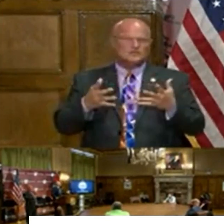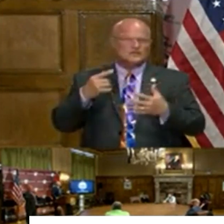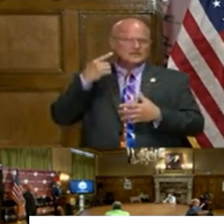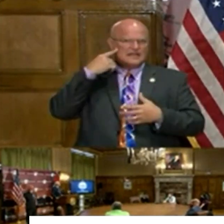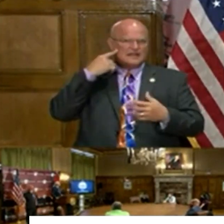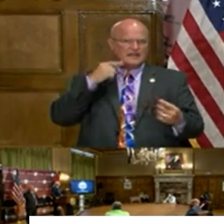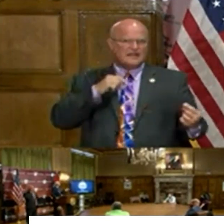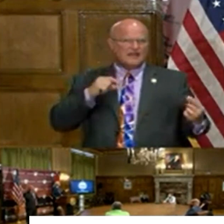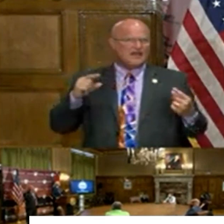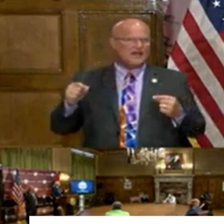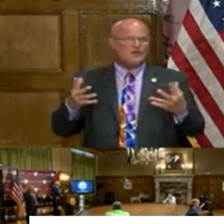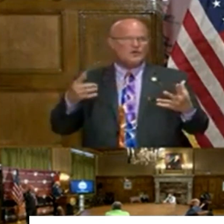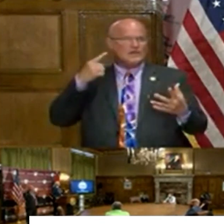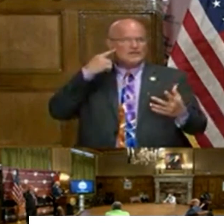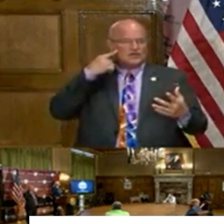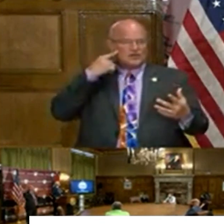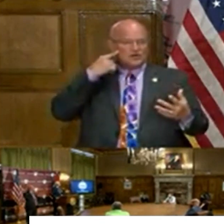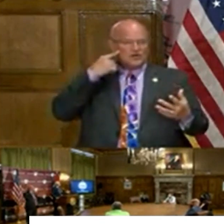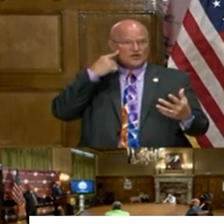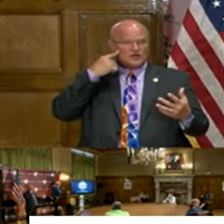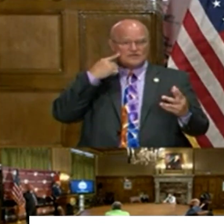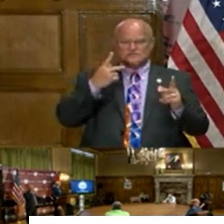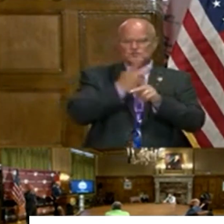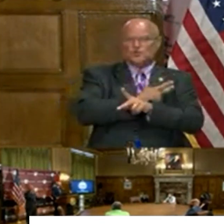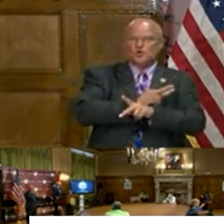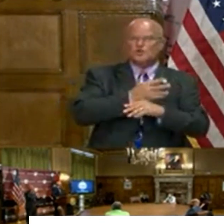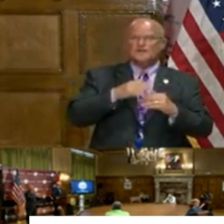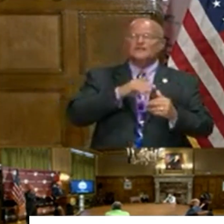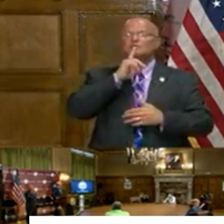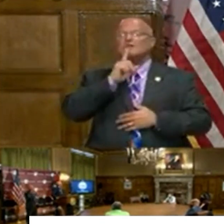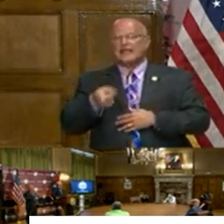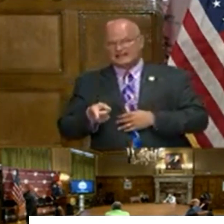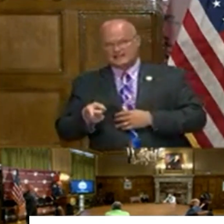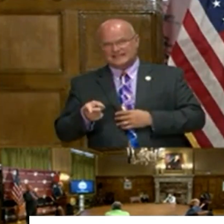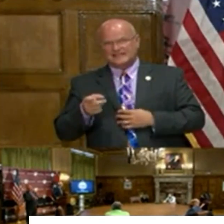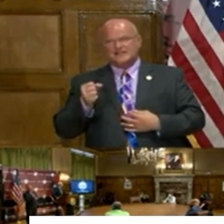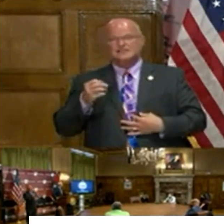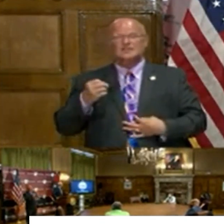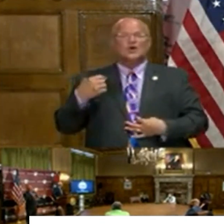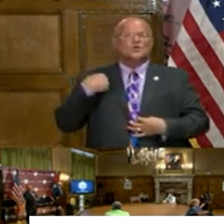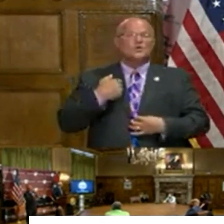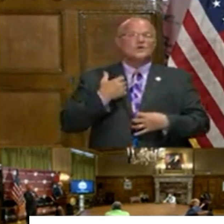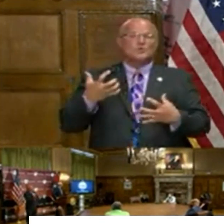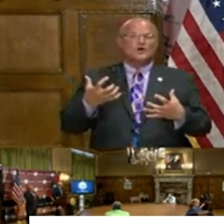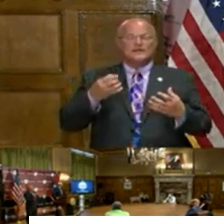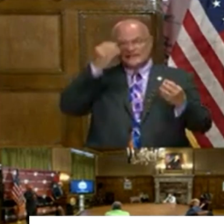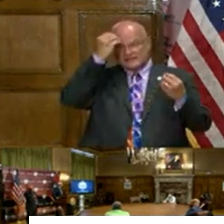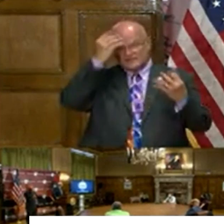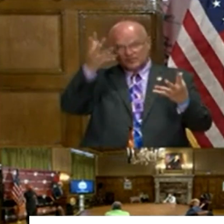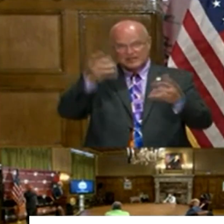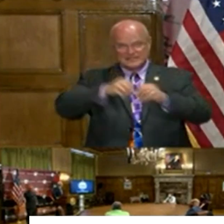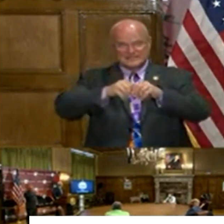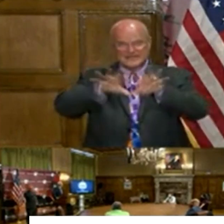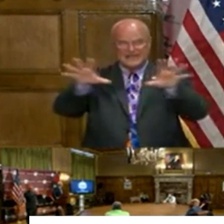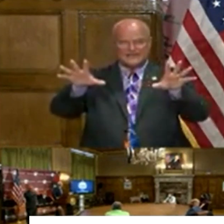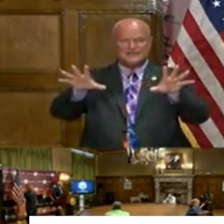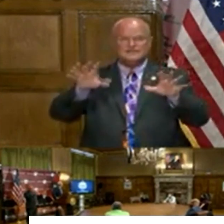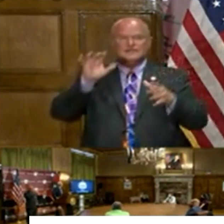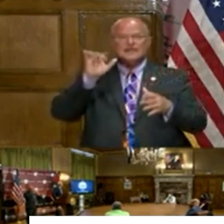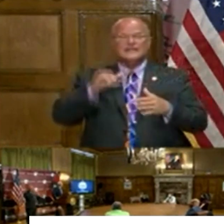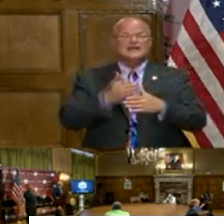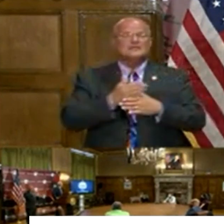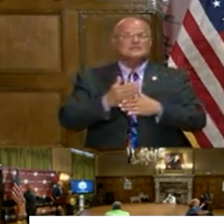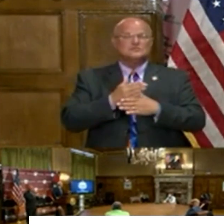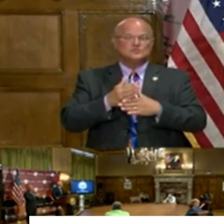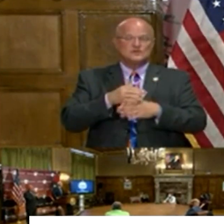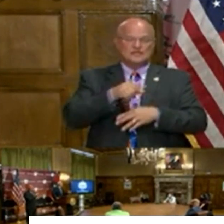heard, and usually what they've heard is a lot worse than reality. And so we want to get that information to them. That's